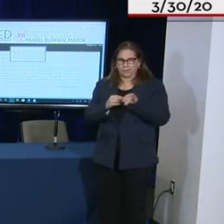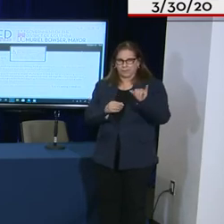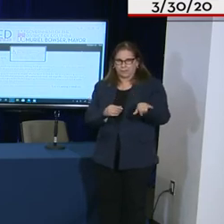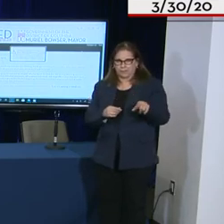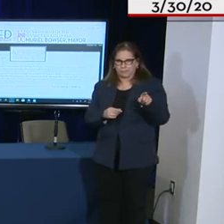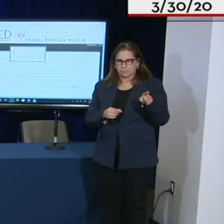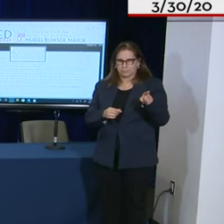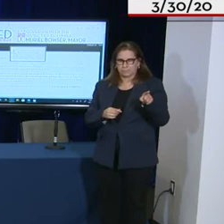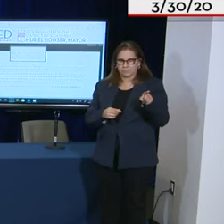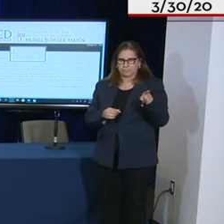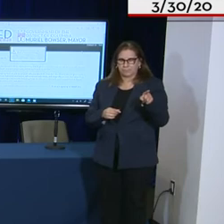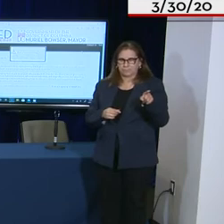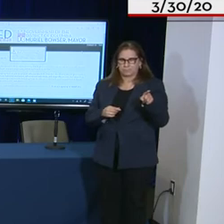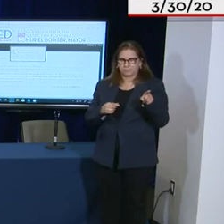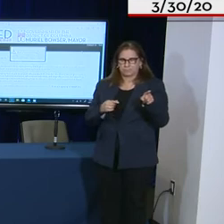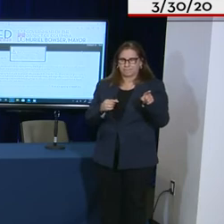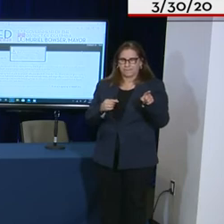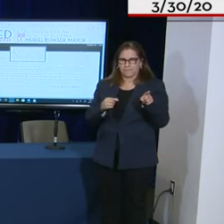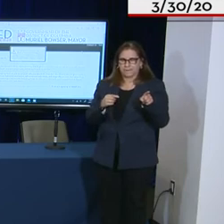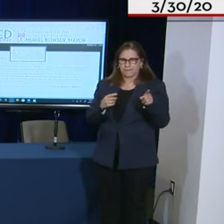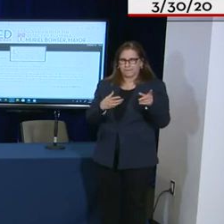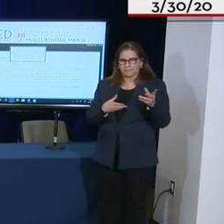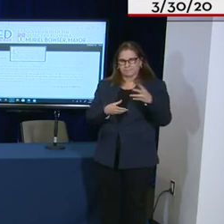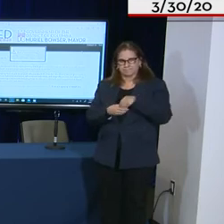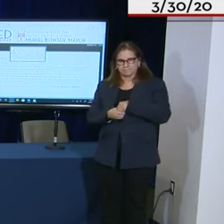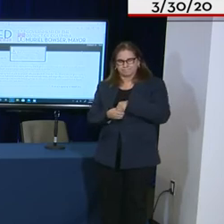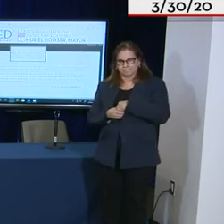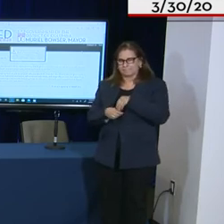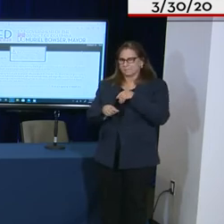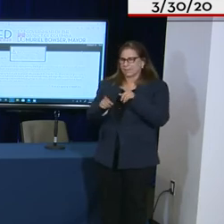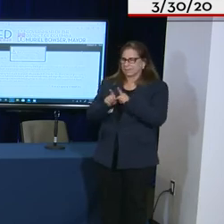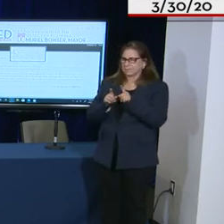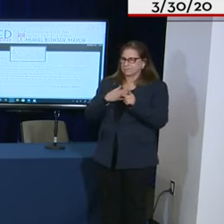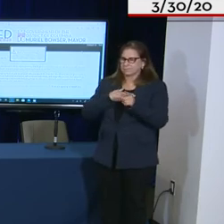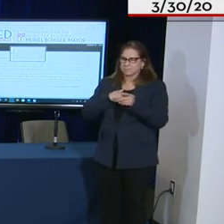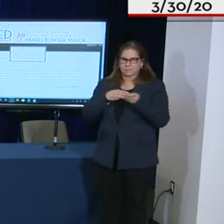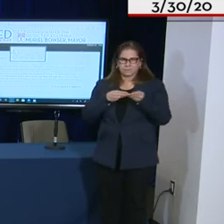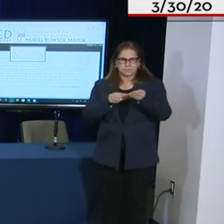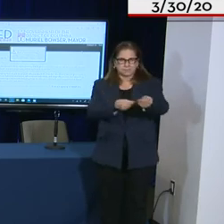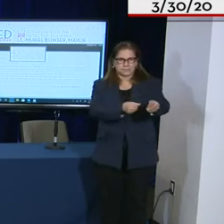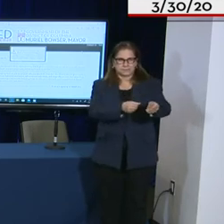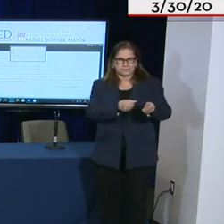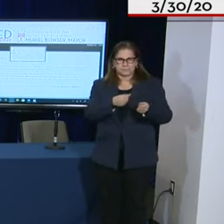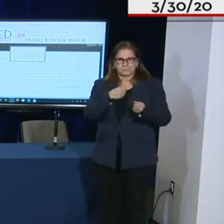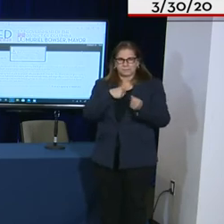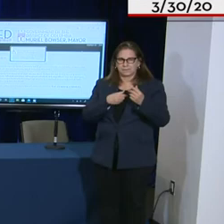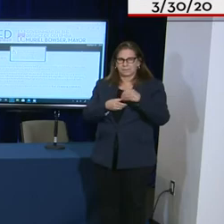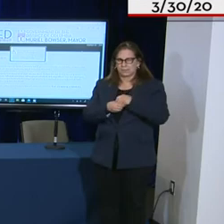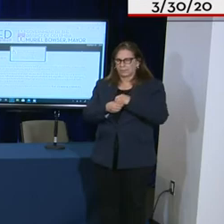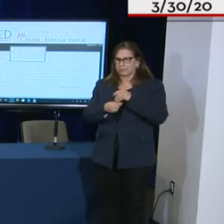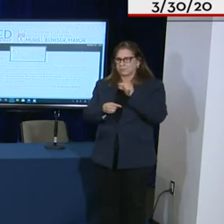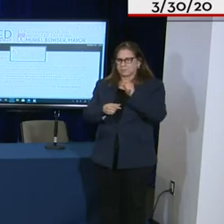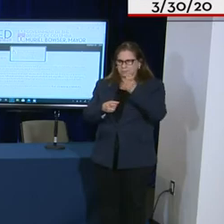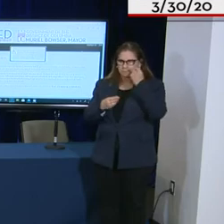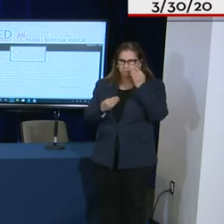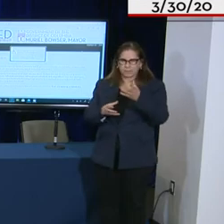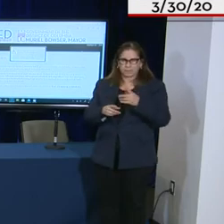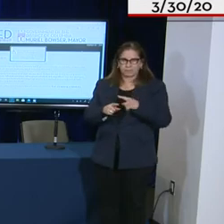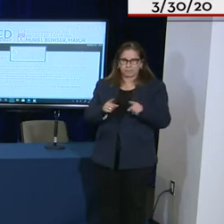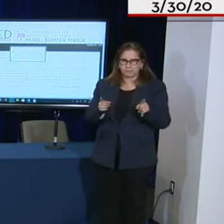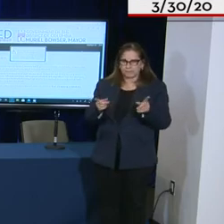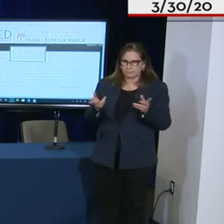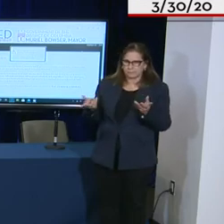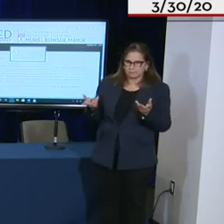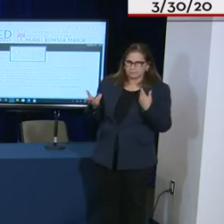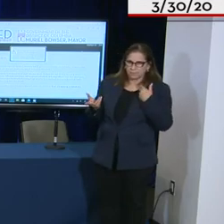into our expenses. Even though we included our tax information and all that, we didn't. I just kind of wanted